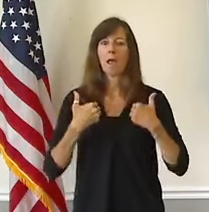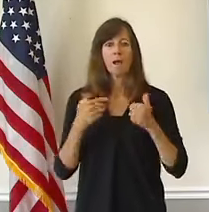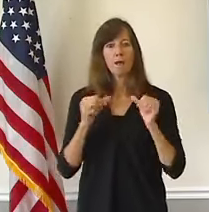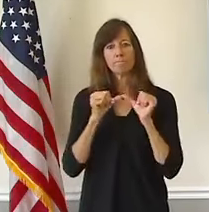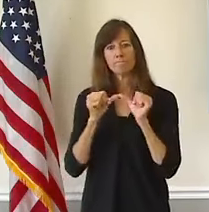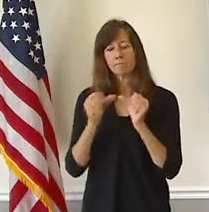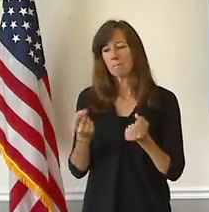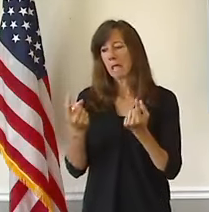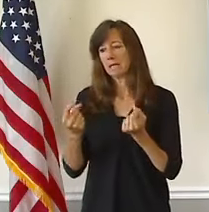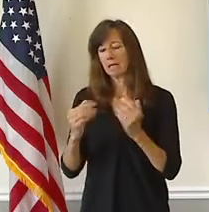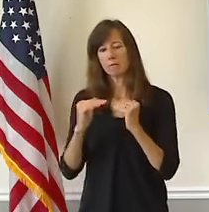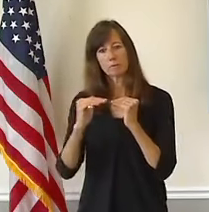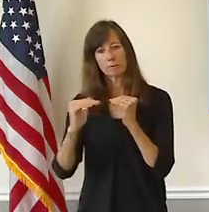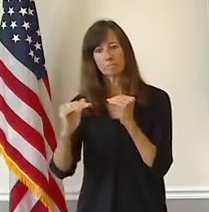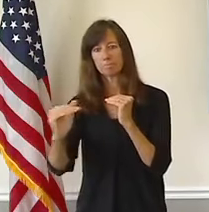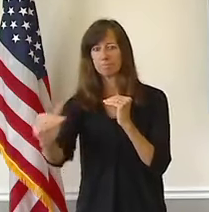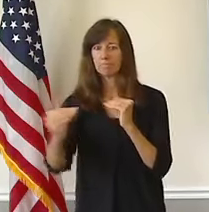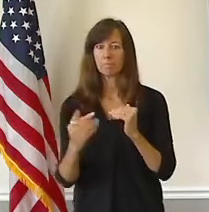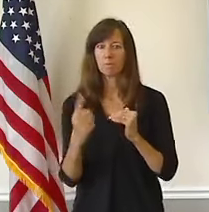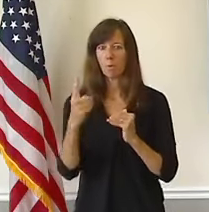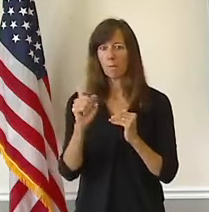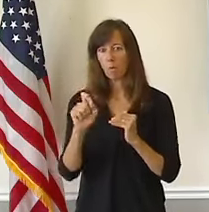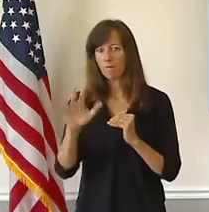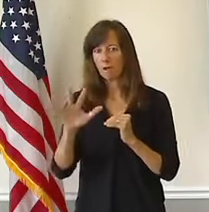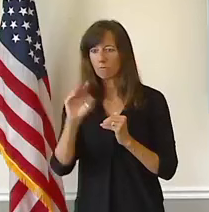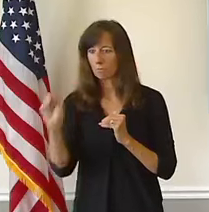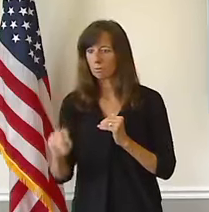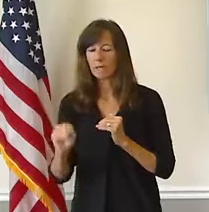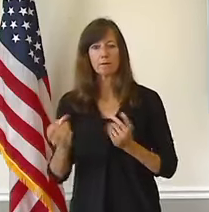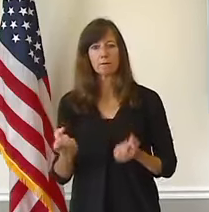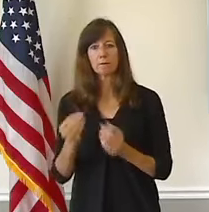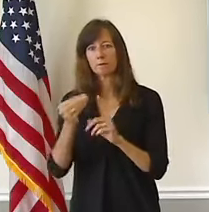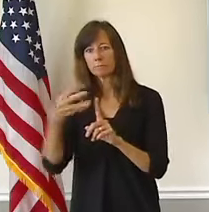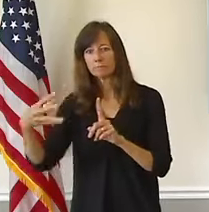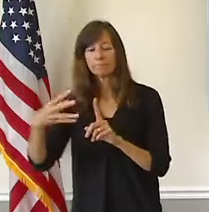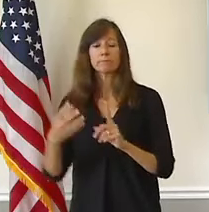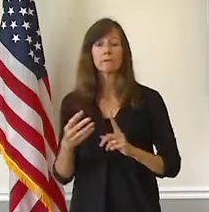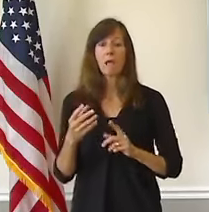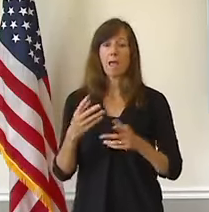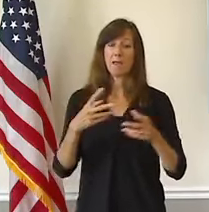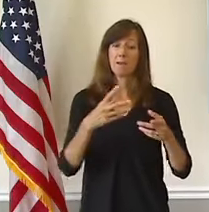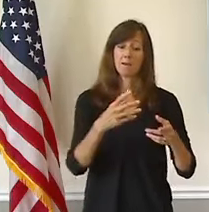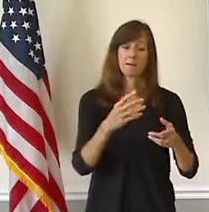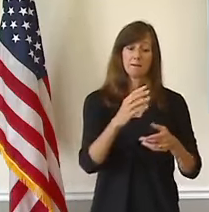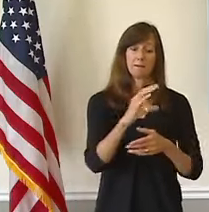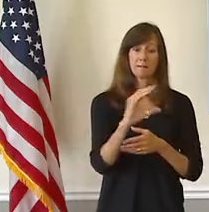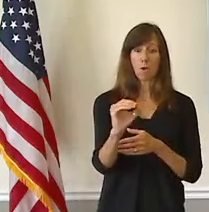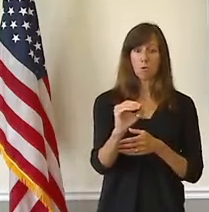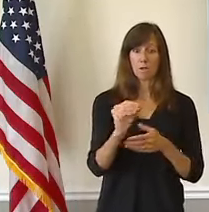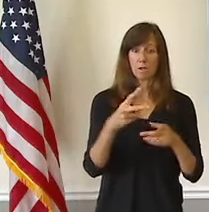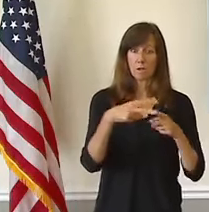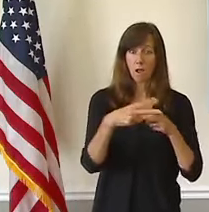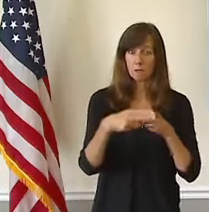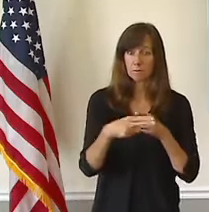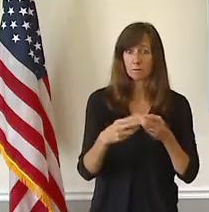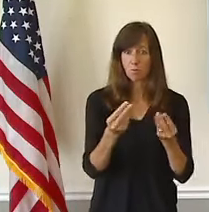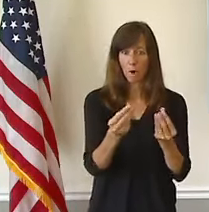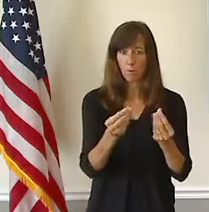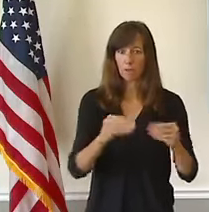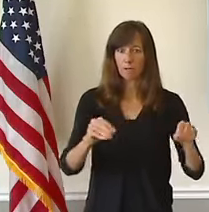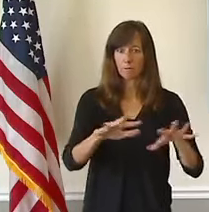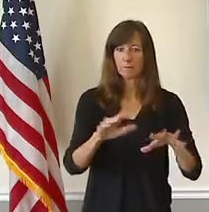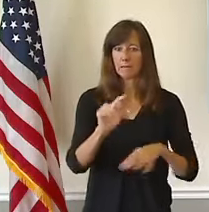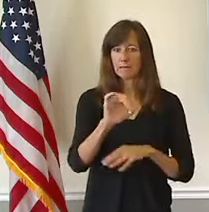year for the last 8 years, and 7 years of property tax cuts, county property tax cuts. This year, actually providing the largest in 20